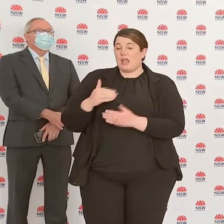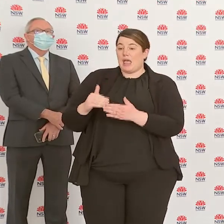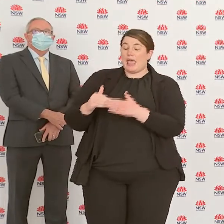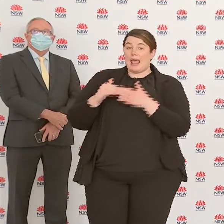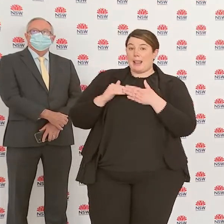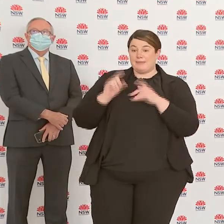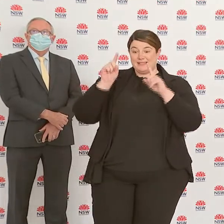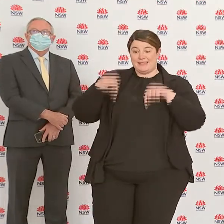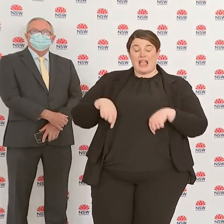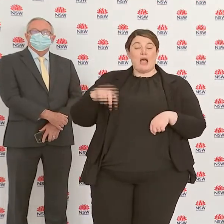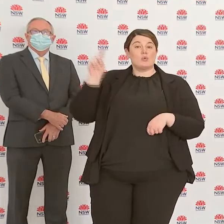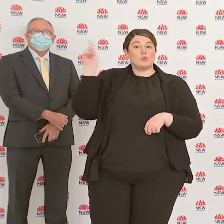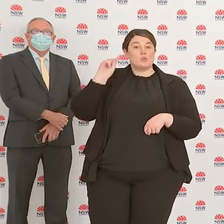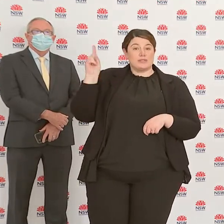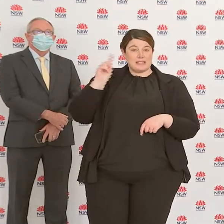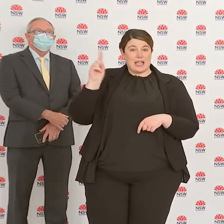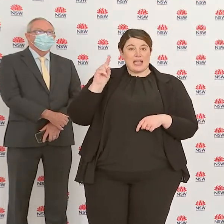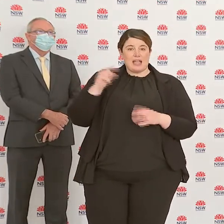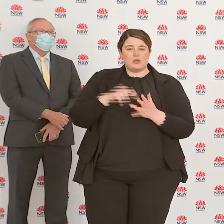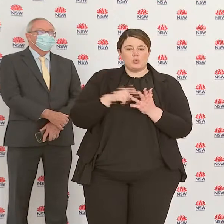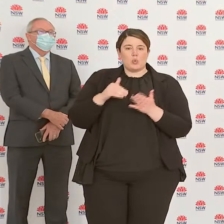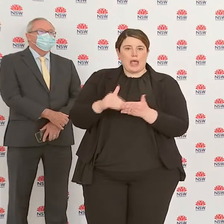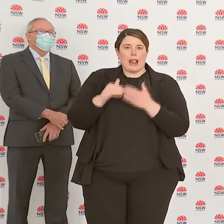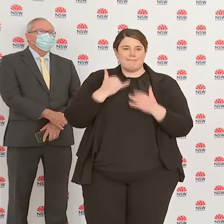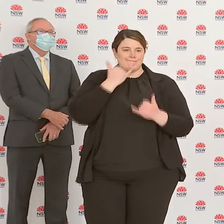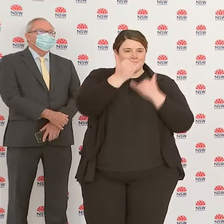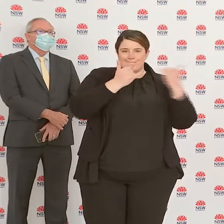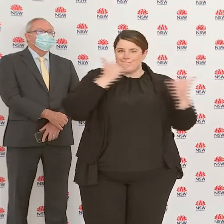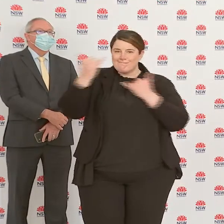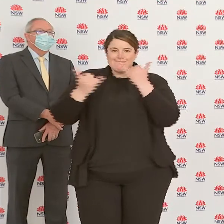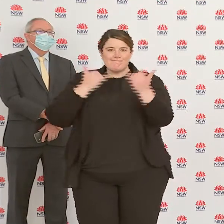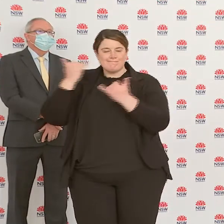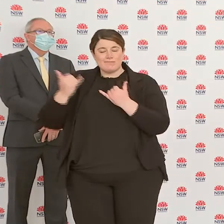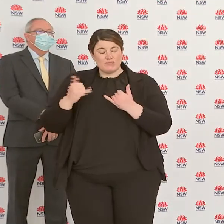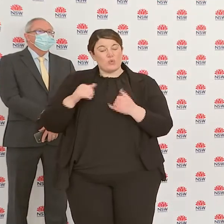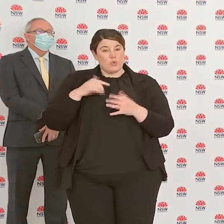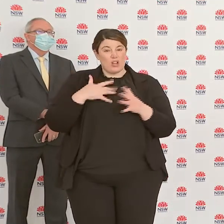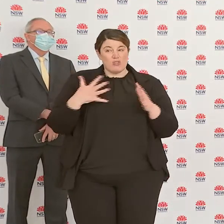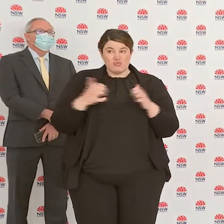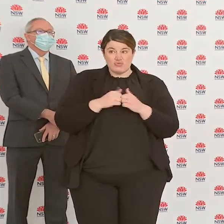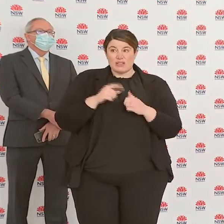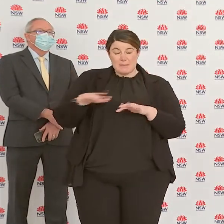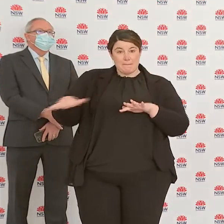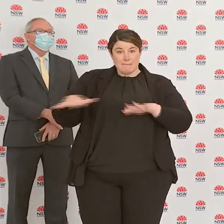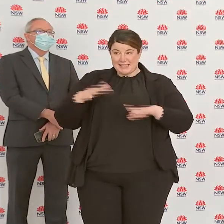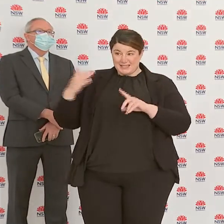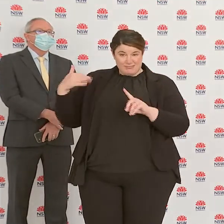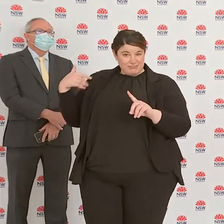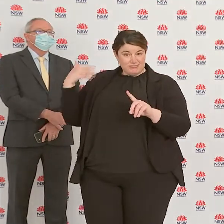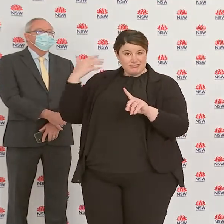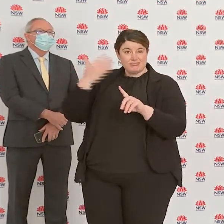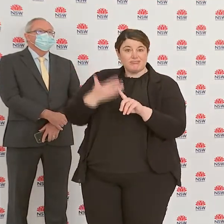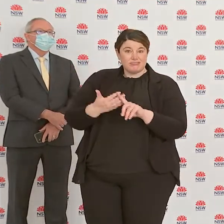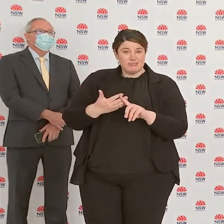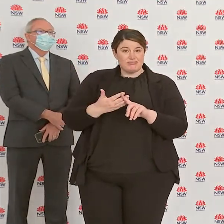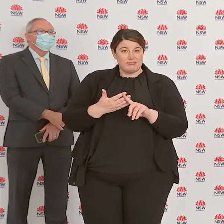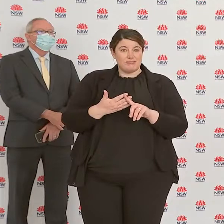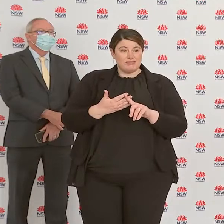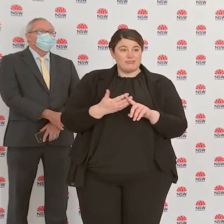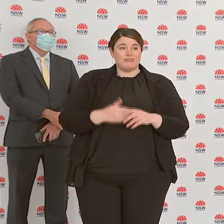commenced today to surge our staffing. So it has been a very busy time, and I just want to appreciate